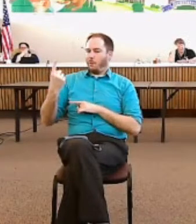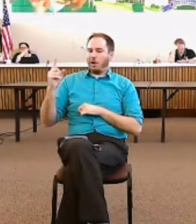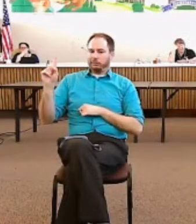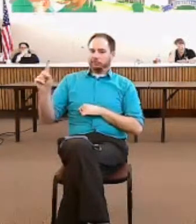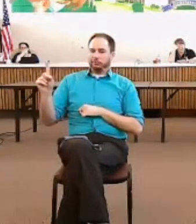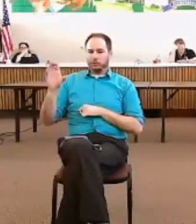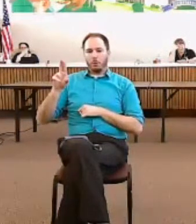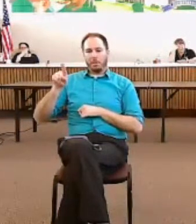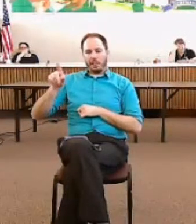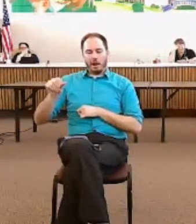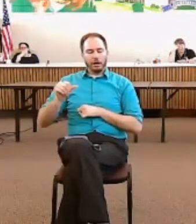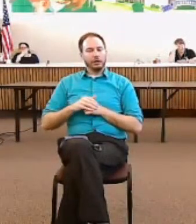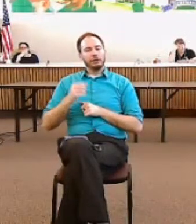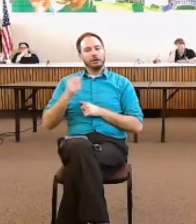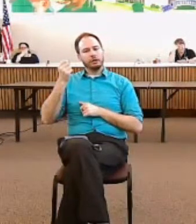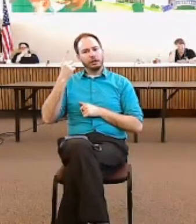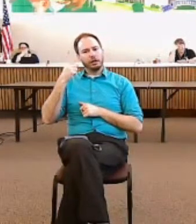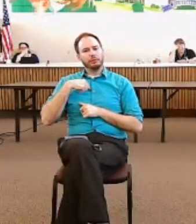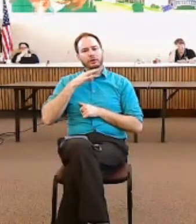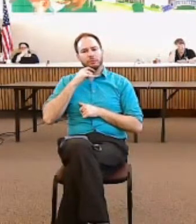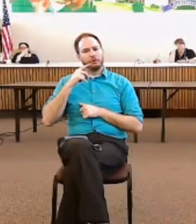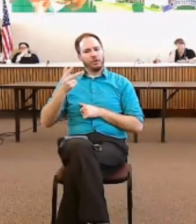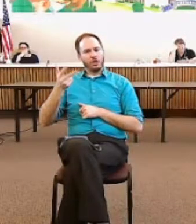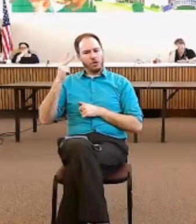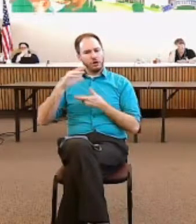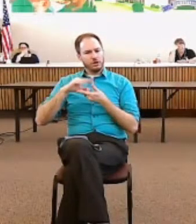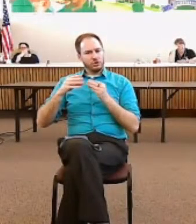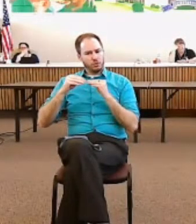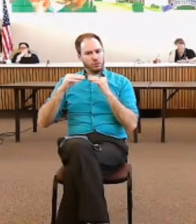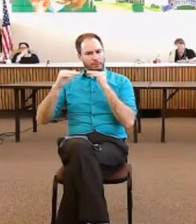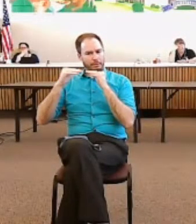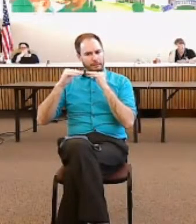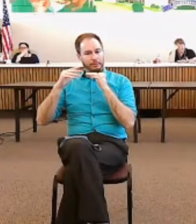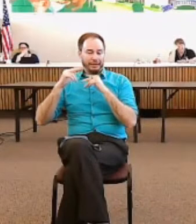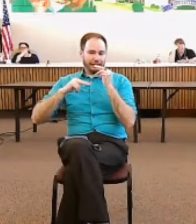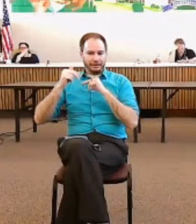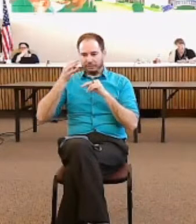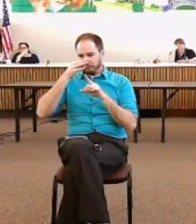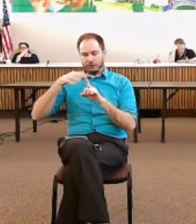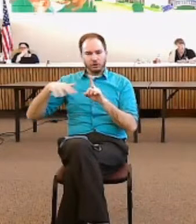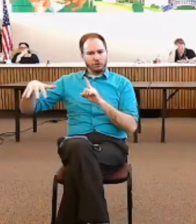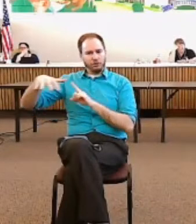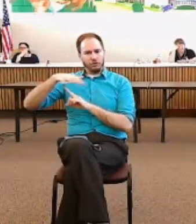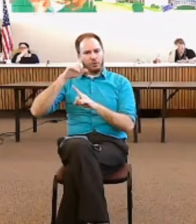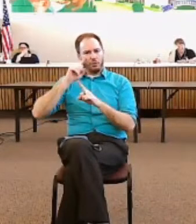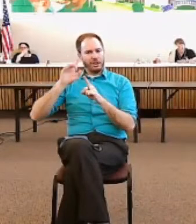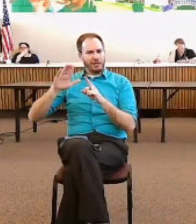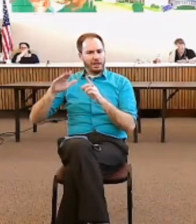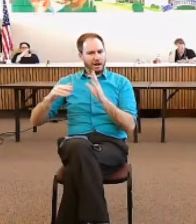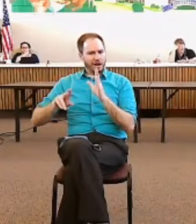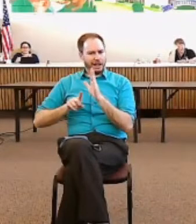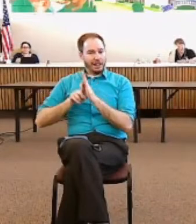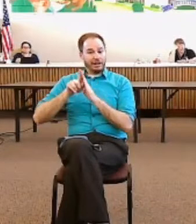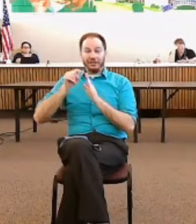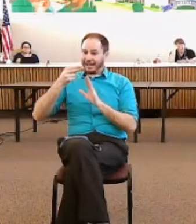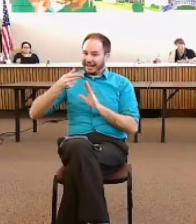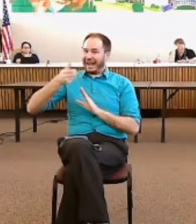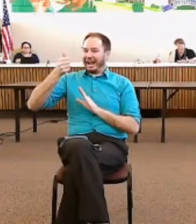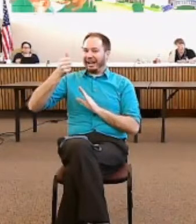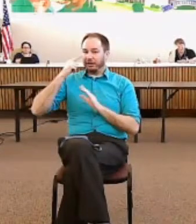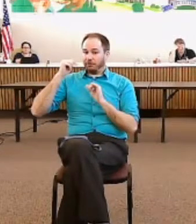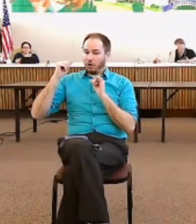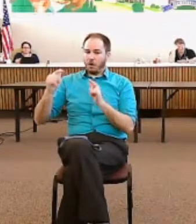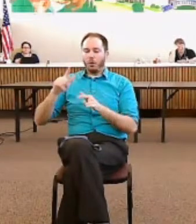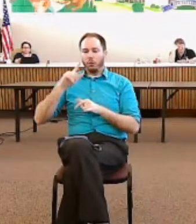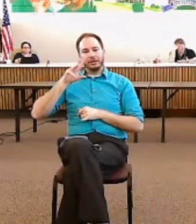Right. How about the 3-story buildings around? What's the elevation of? The highest of those